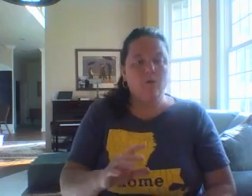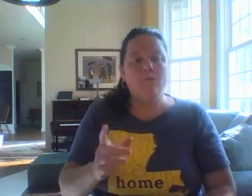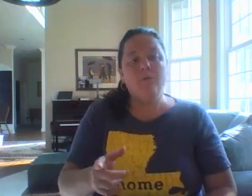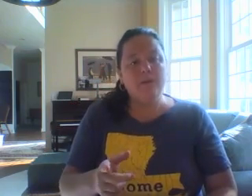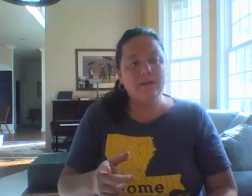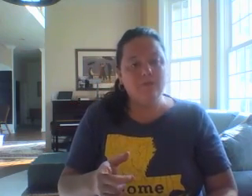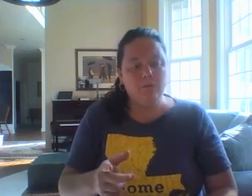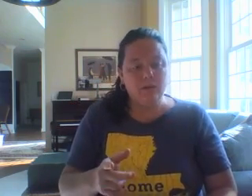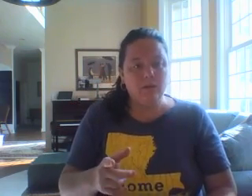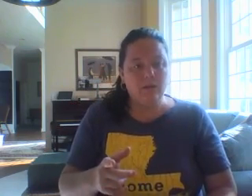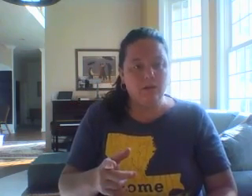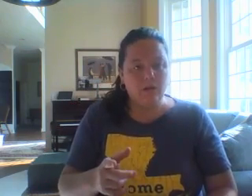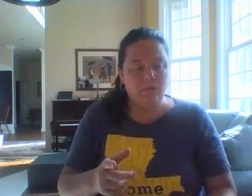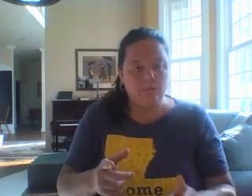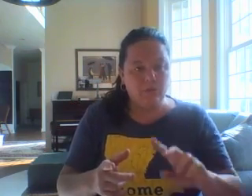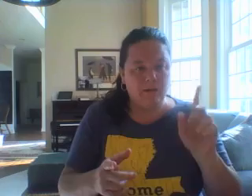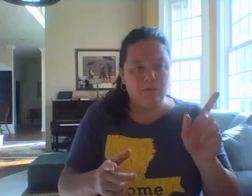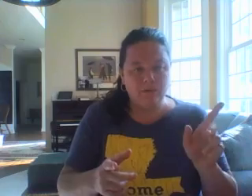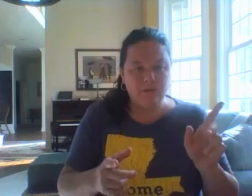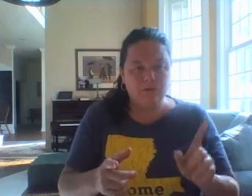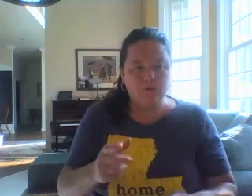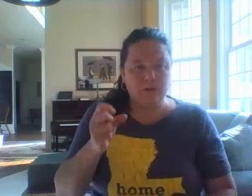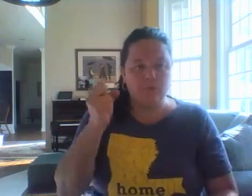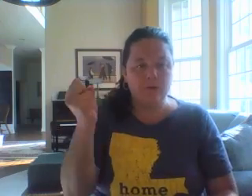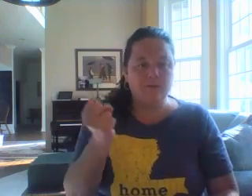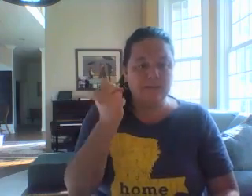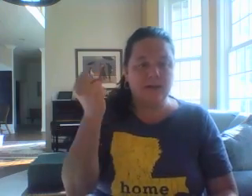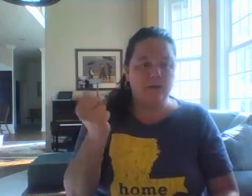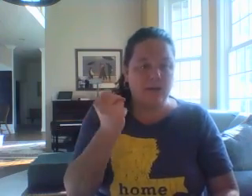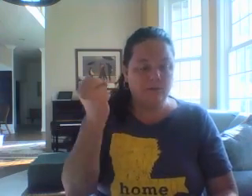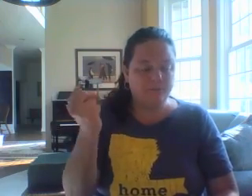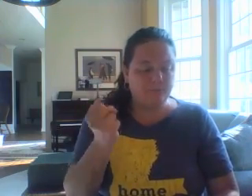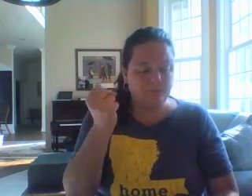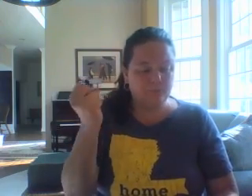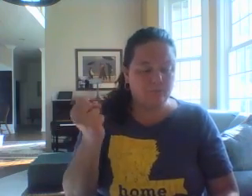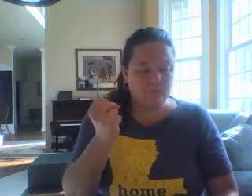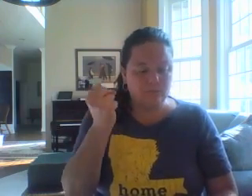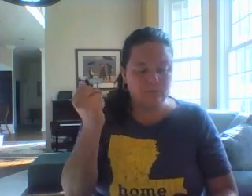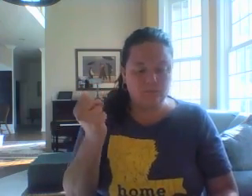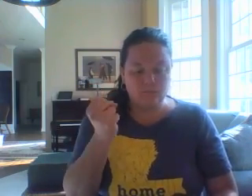Remember the days of the week. I think I put those in a different video, but we have Saturday.